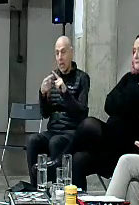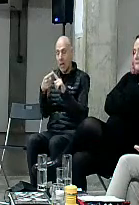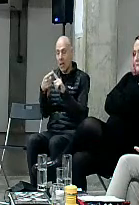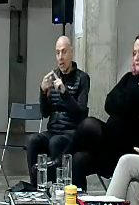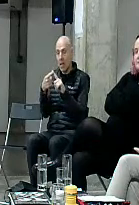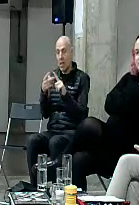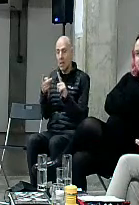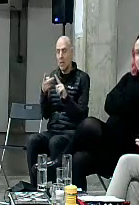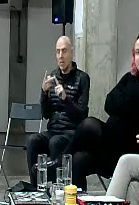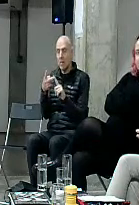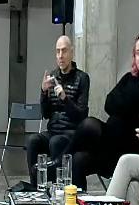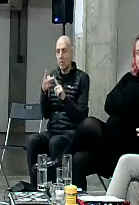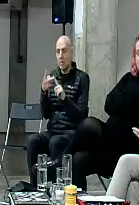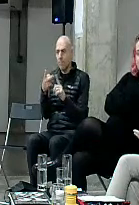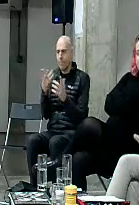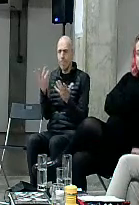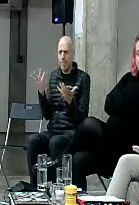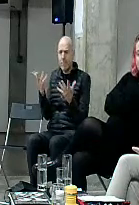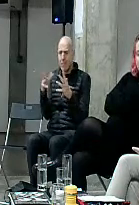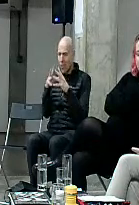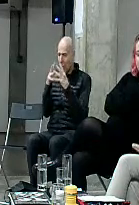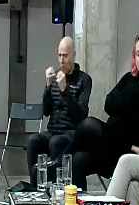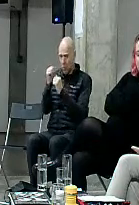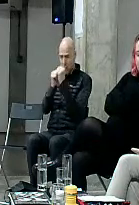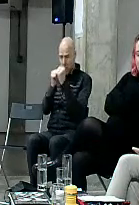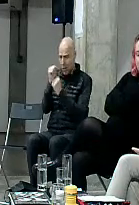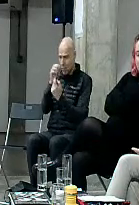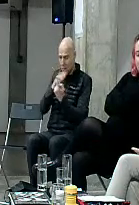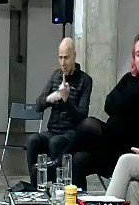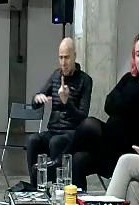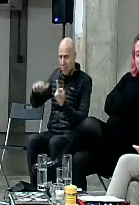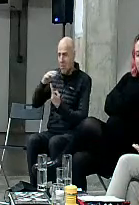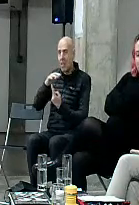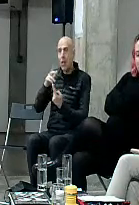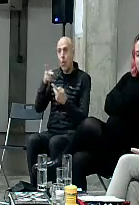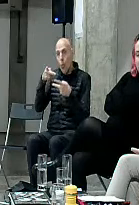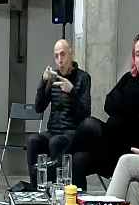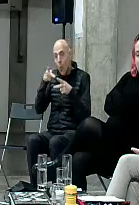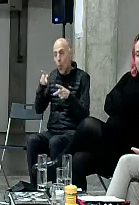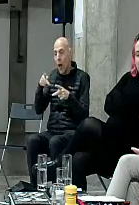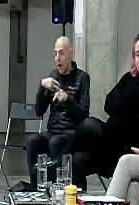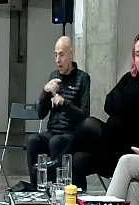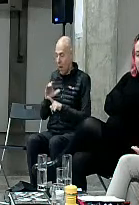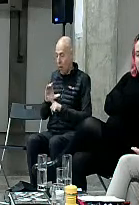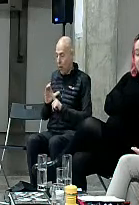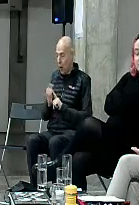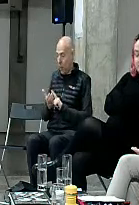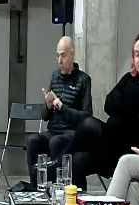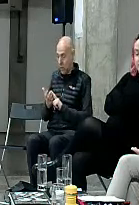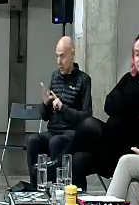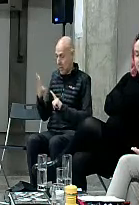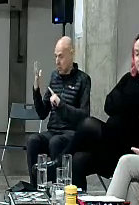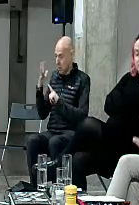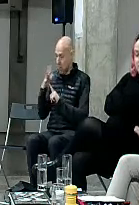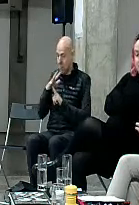and just the whole structure of our society and the way our communities have been